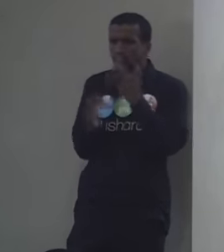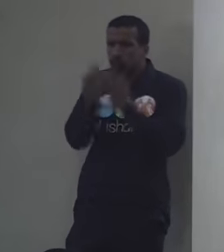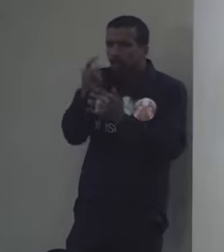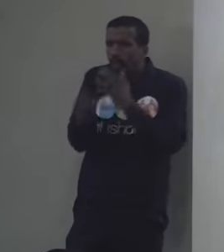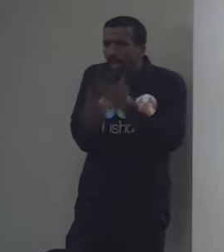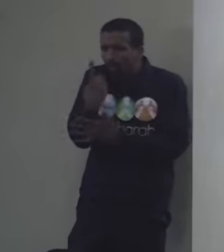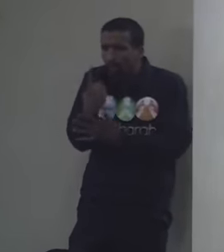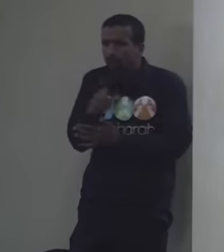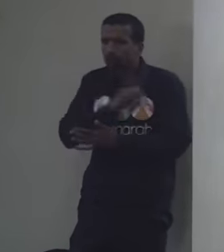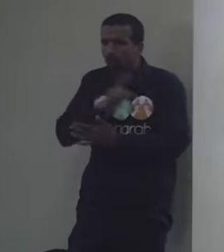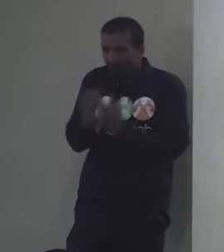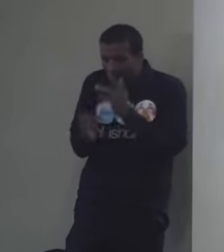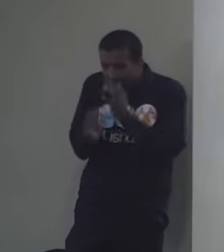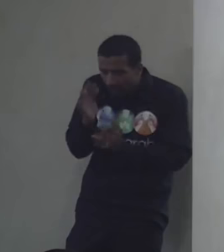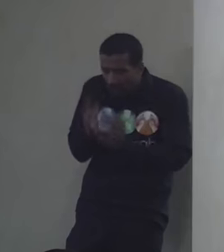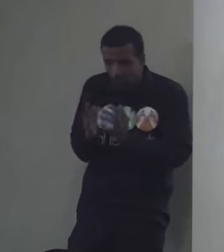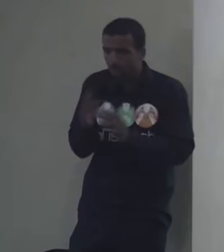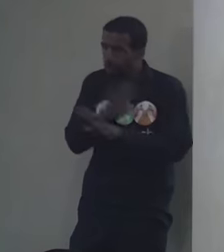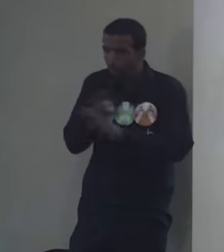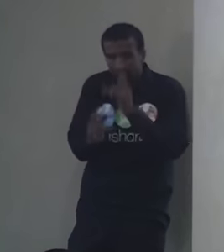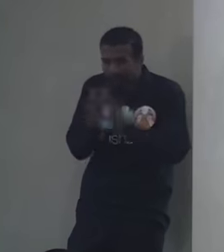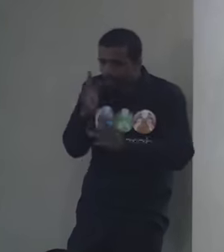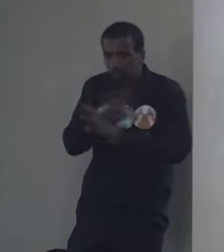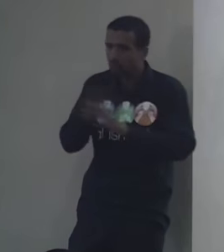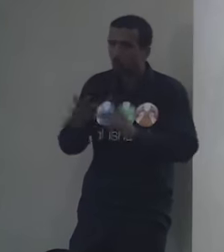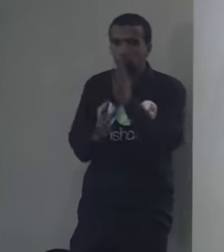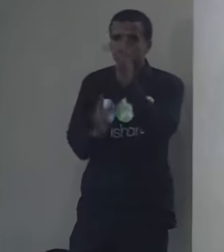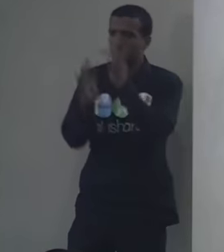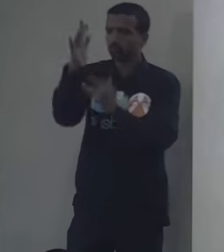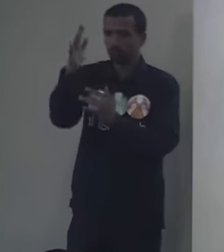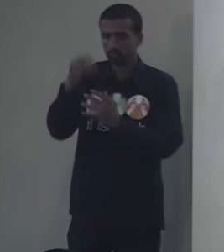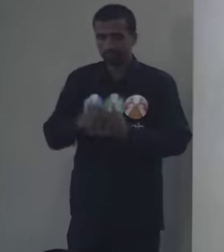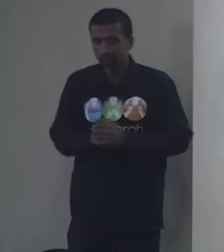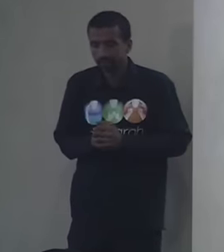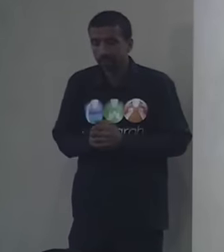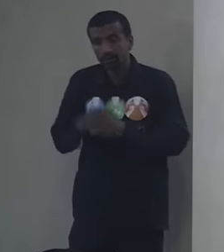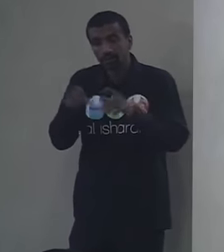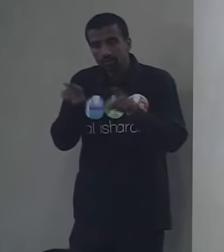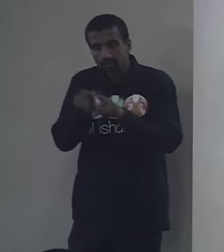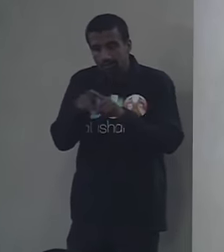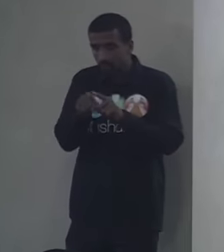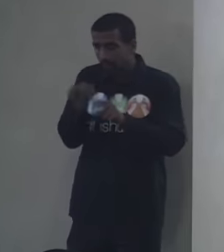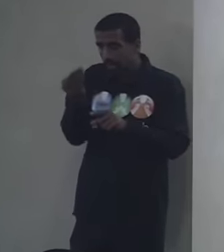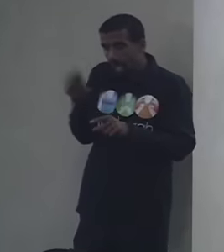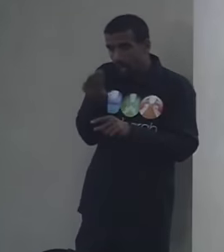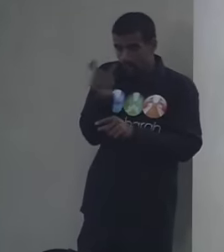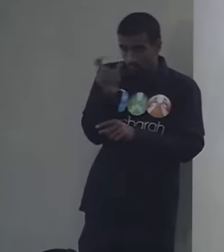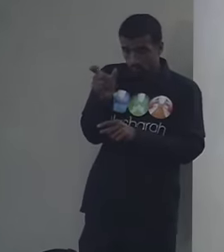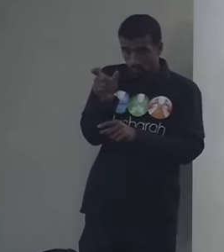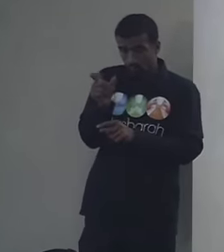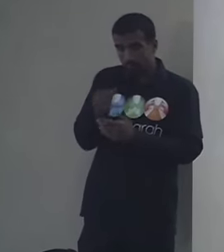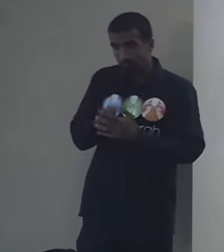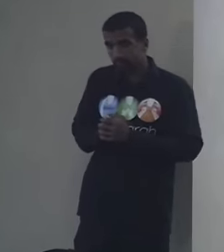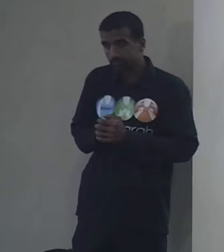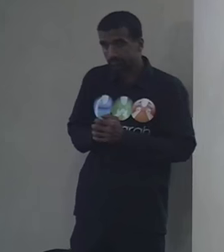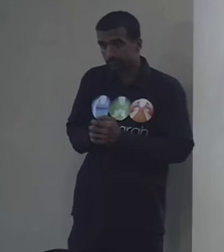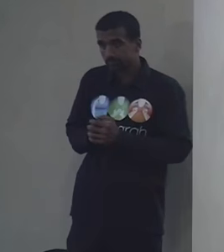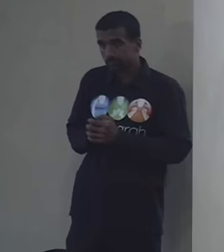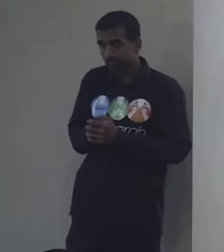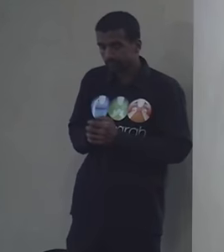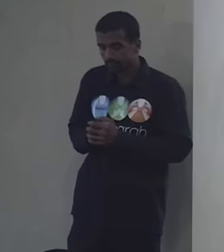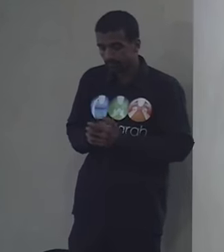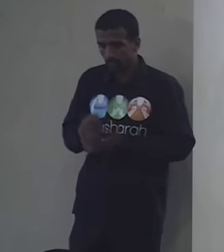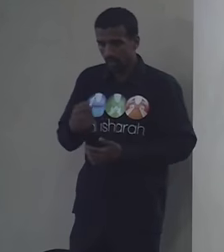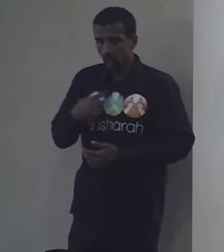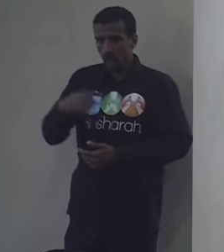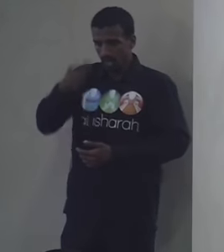fire, you saw it with what? Your eyes. The Arabic word for eye is what? Ayn. Now you believe it's a fire because